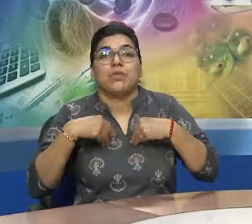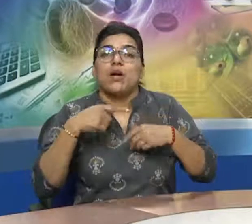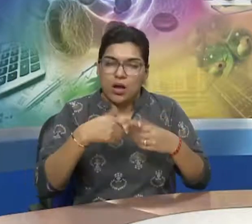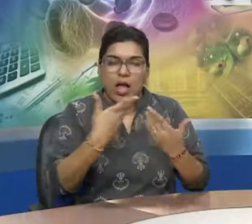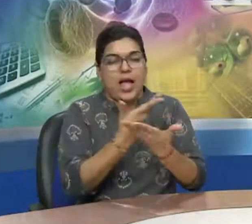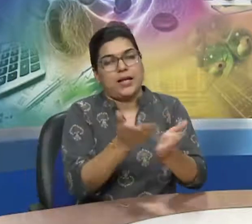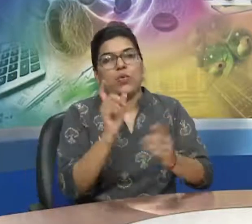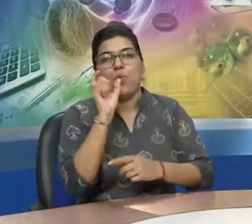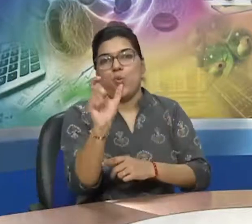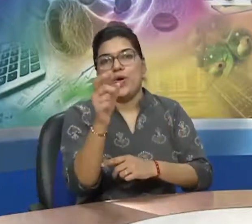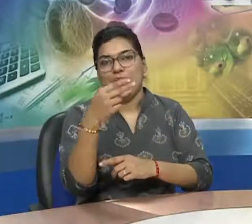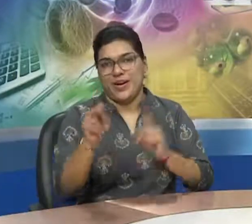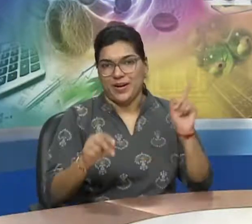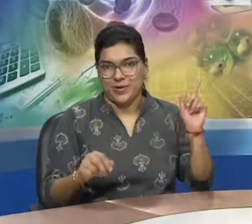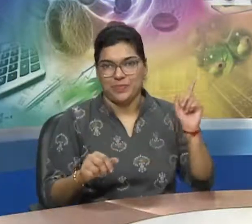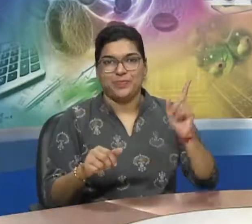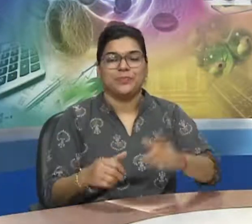known as normally acceptable.